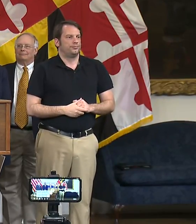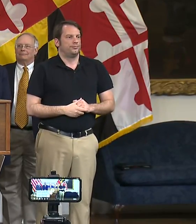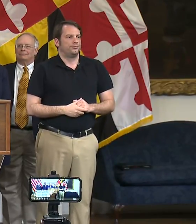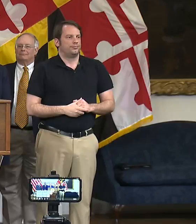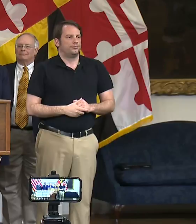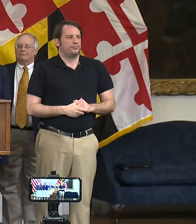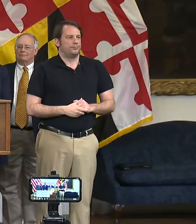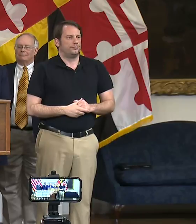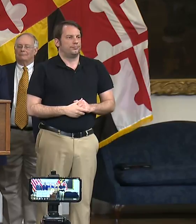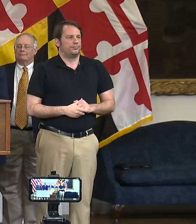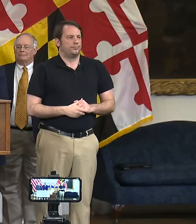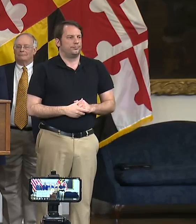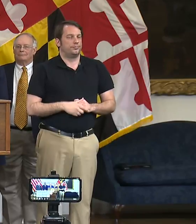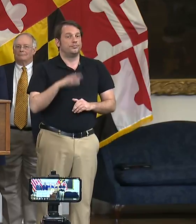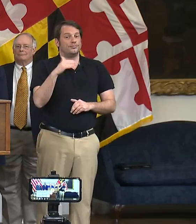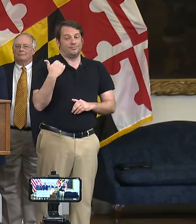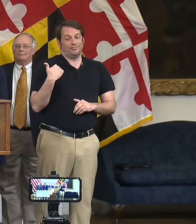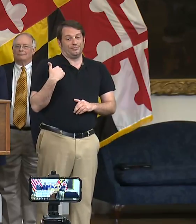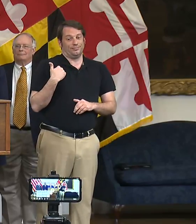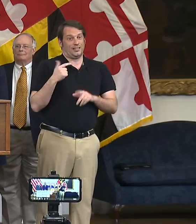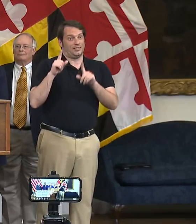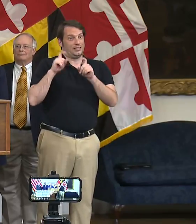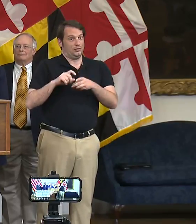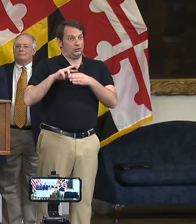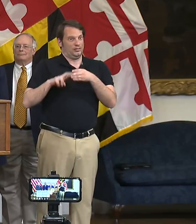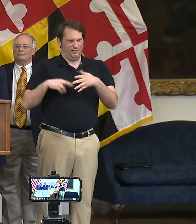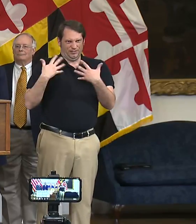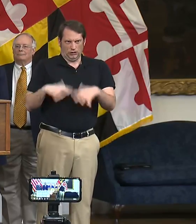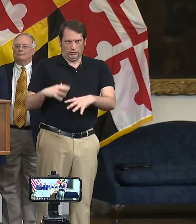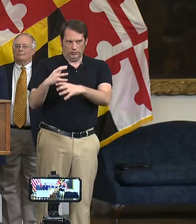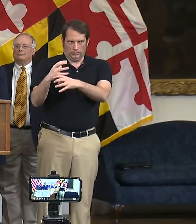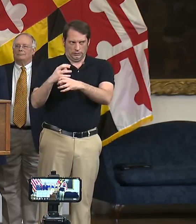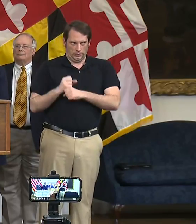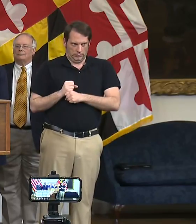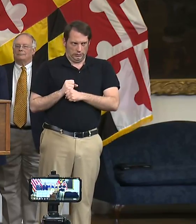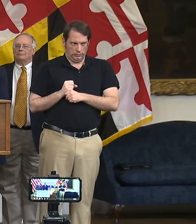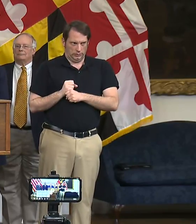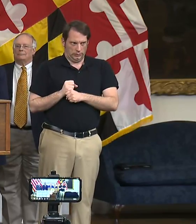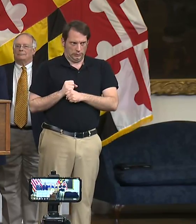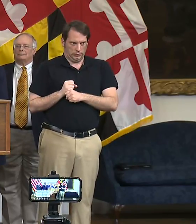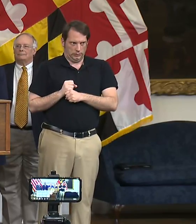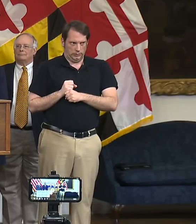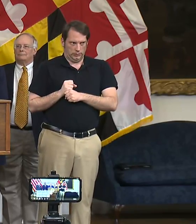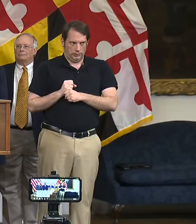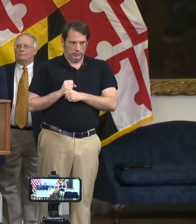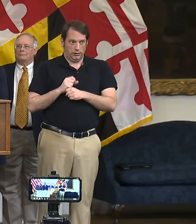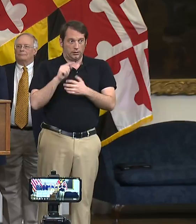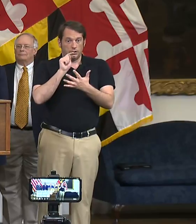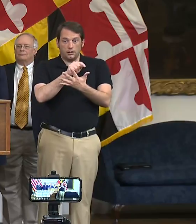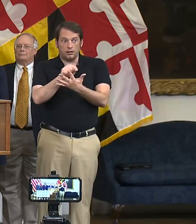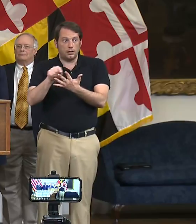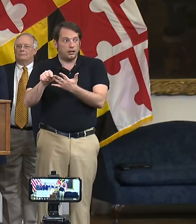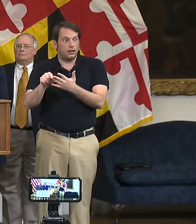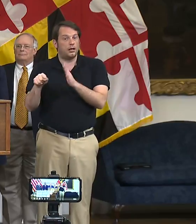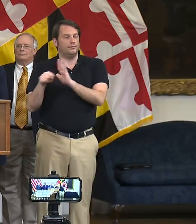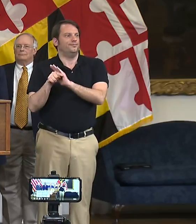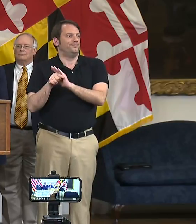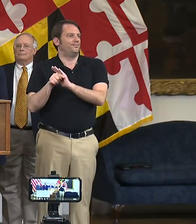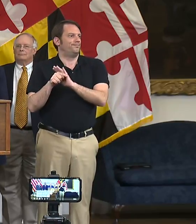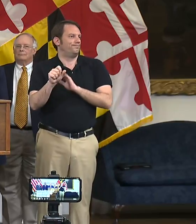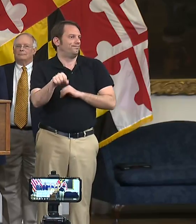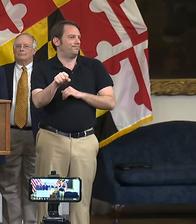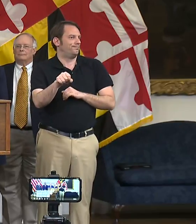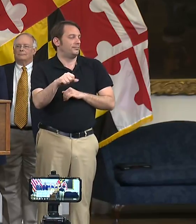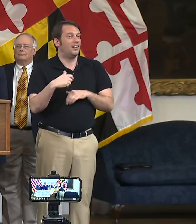them came back negative, including the 3 Jewish school students who were